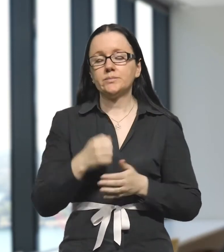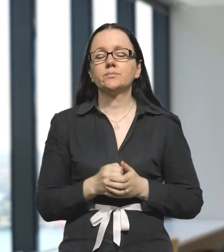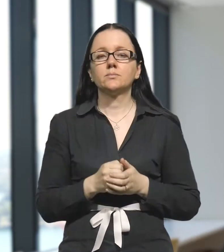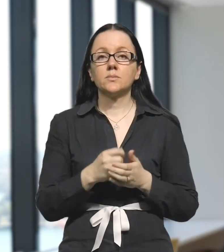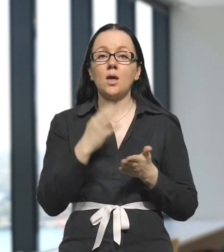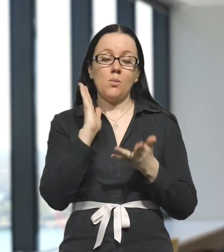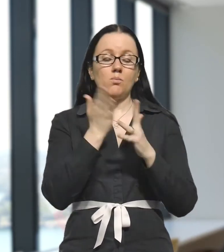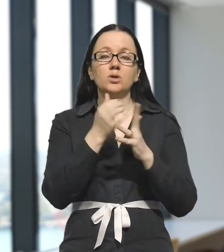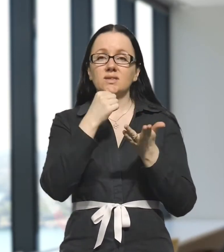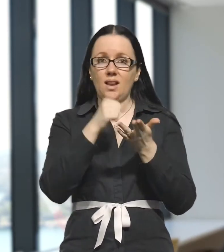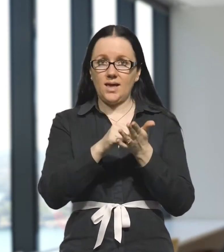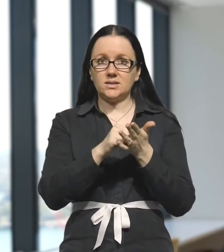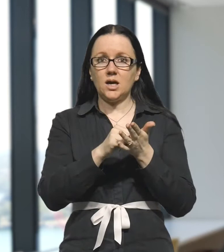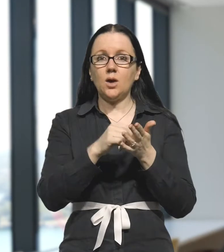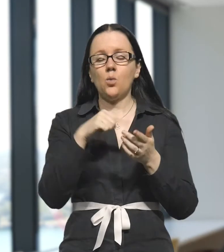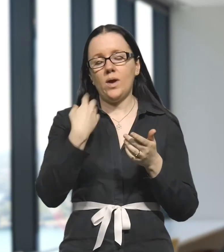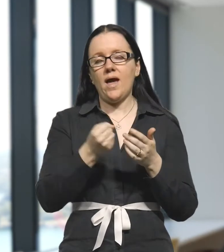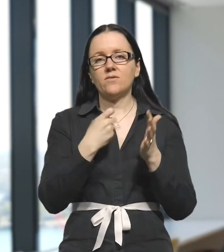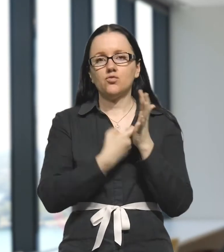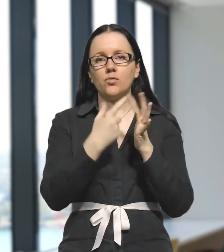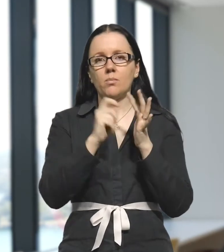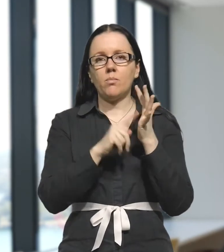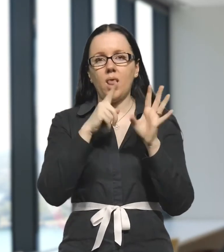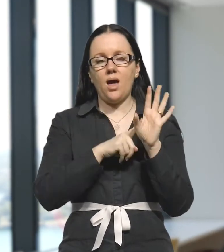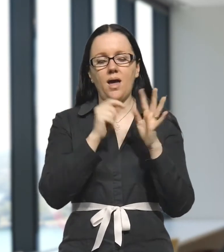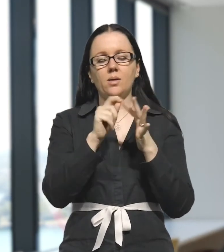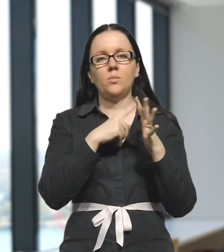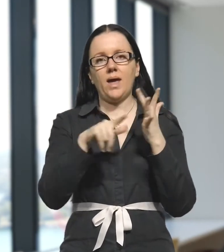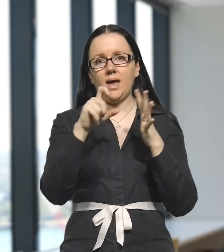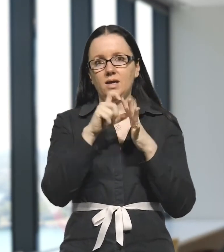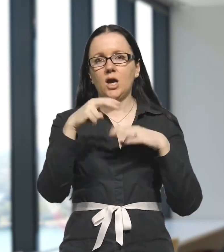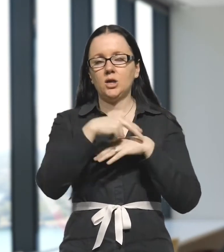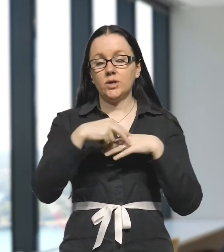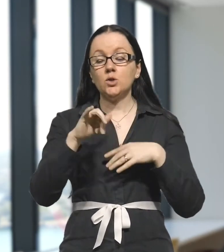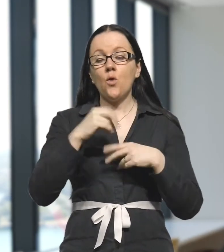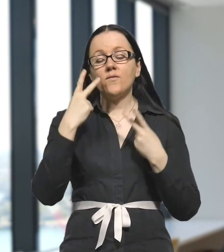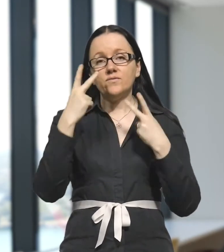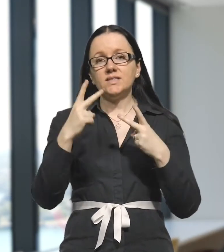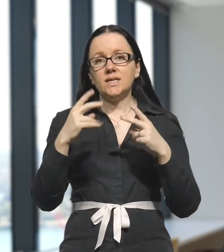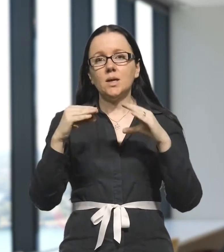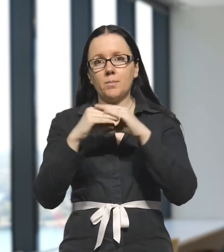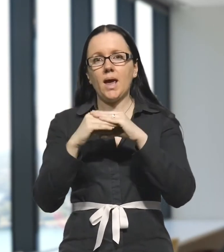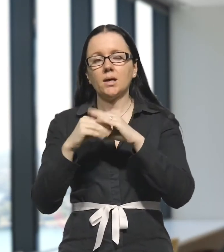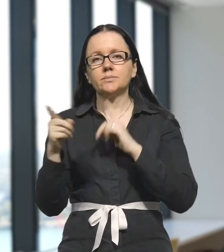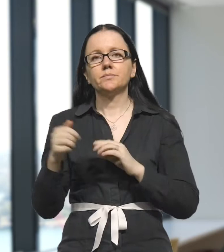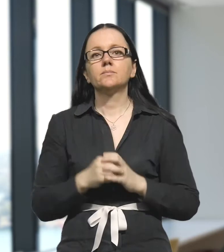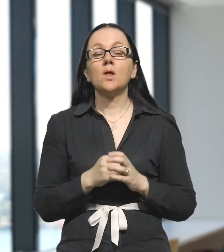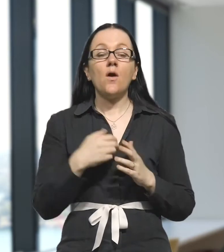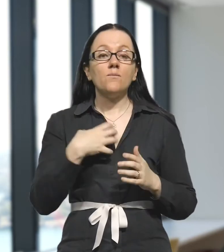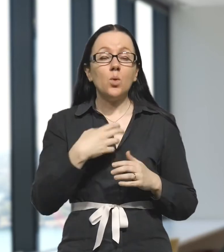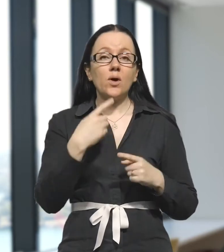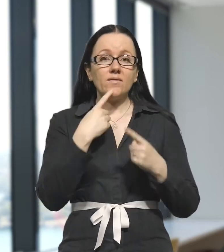posting a letter to our reply paid address, or by visiting us in branch. For more details, go to our website and